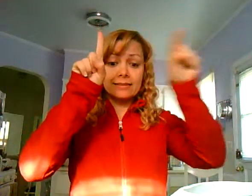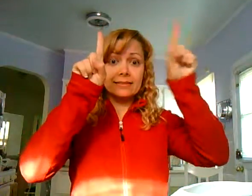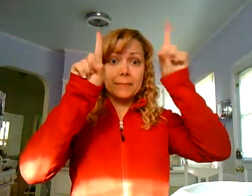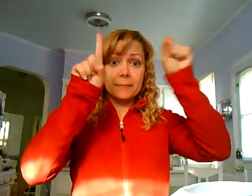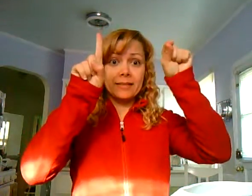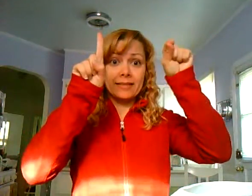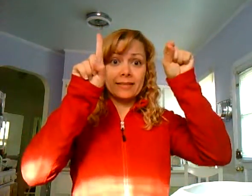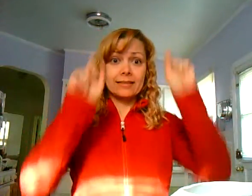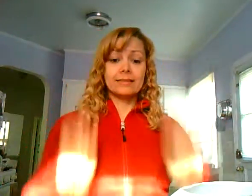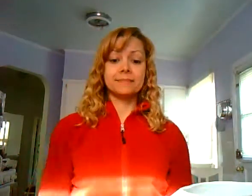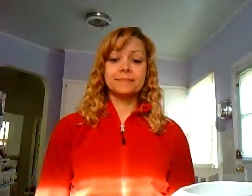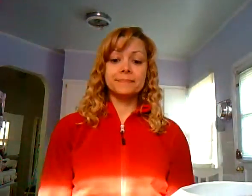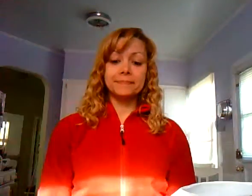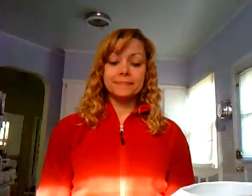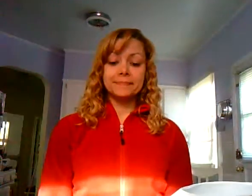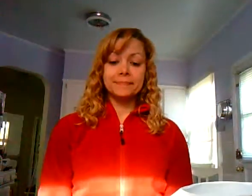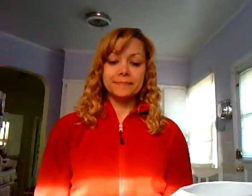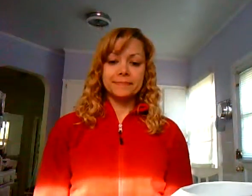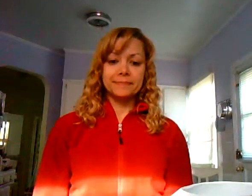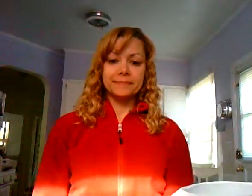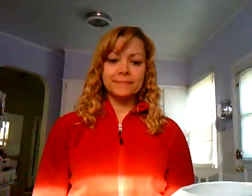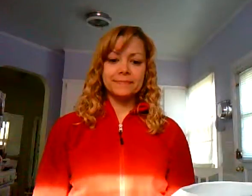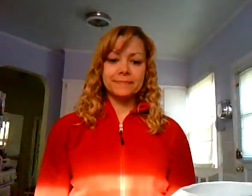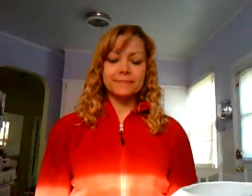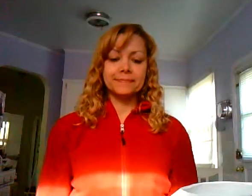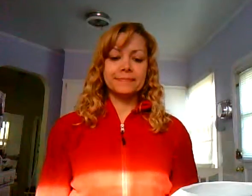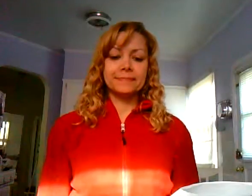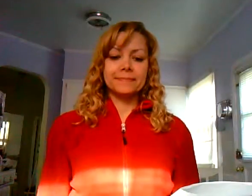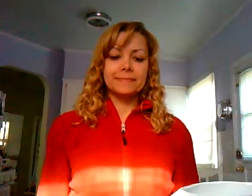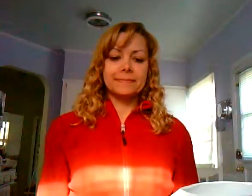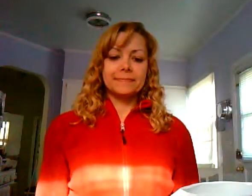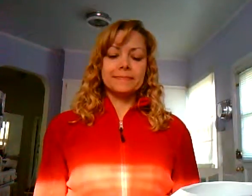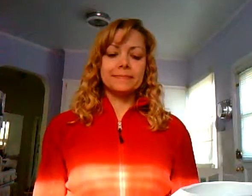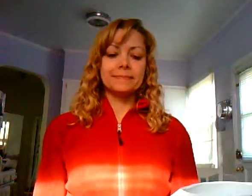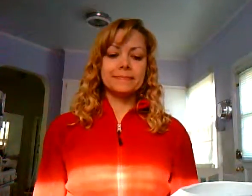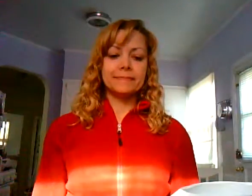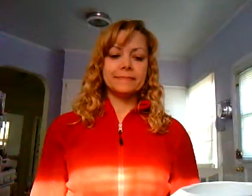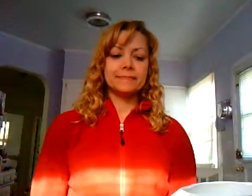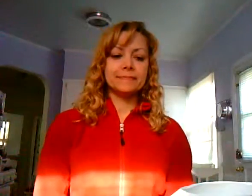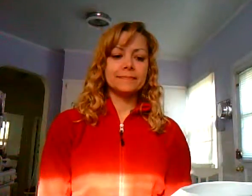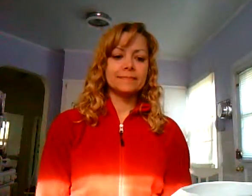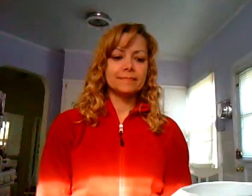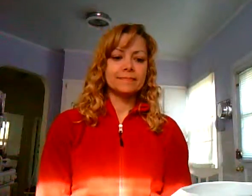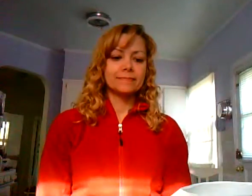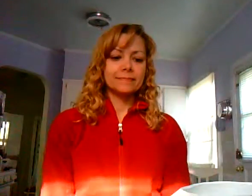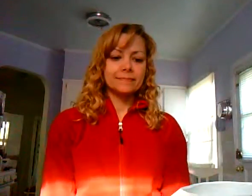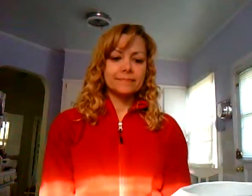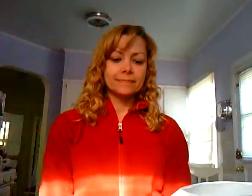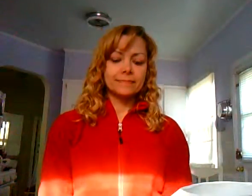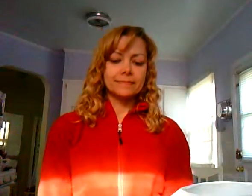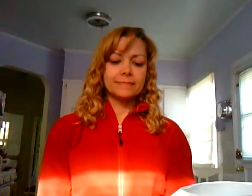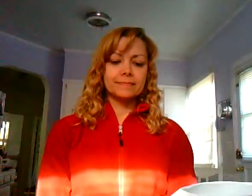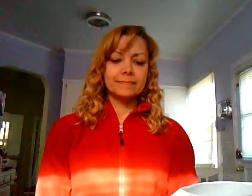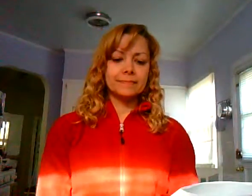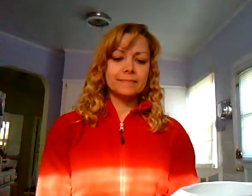16 through 20 it says passing alongside the sea of Galilee he